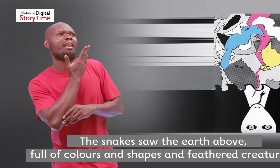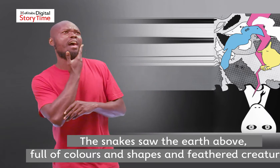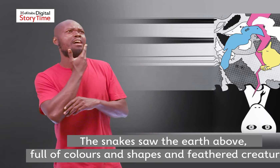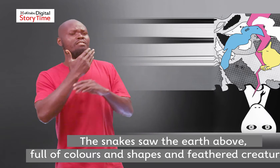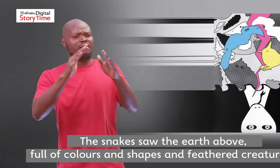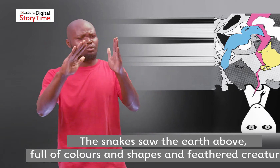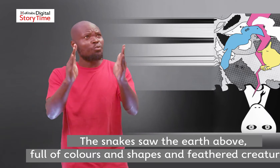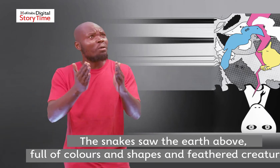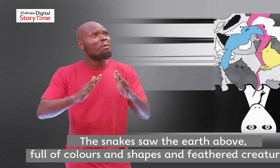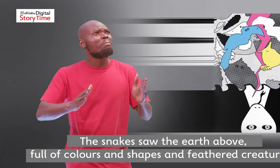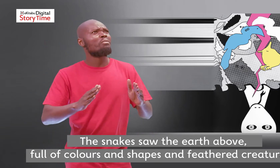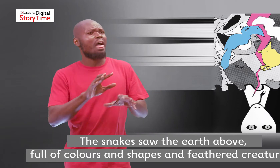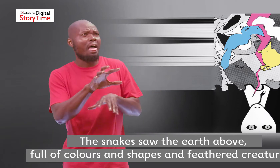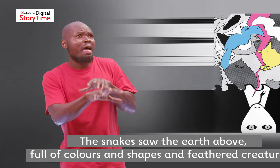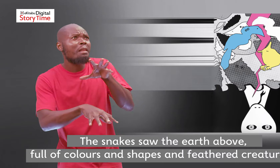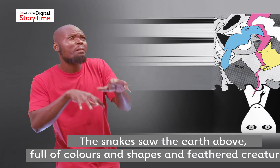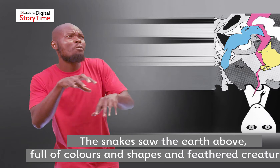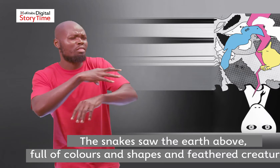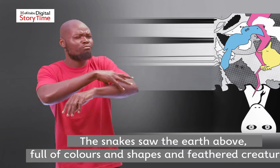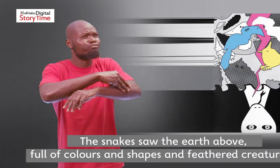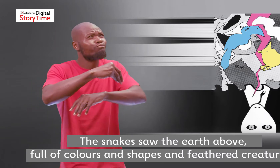full of colors and shapes and feathered creatures.